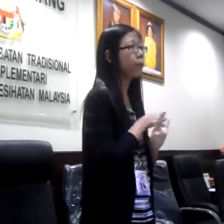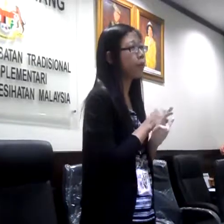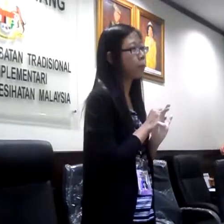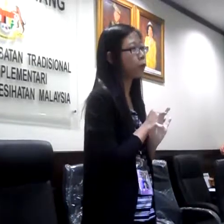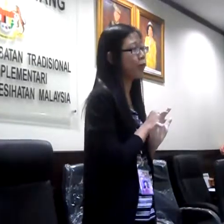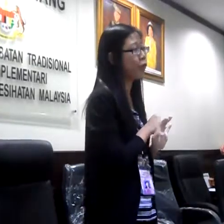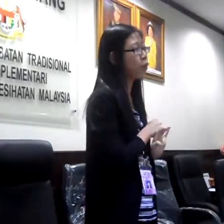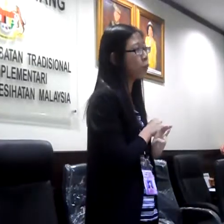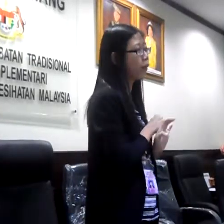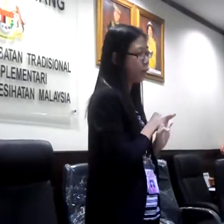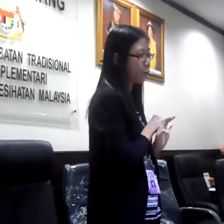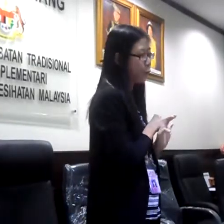better habits of taking care of my teeth.